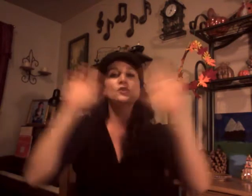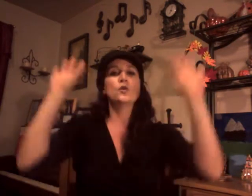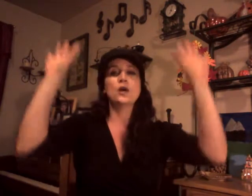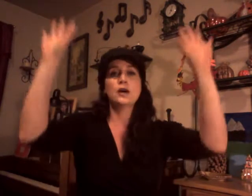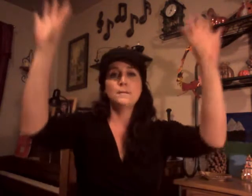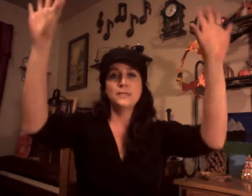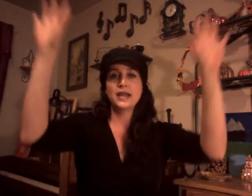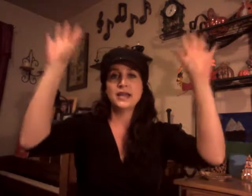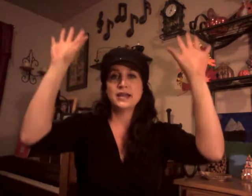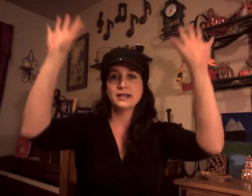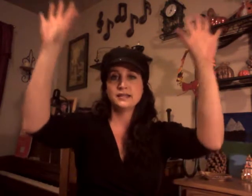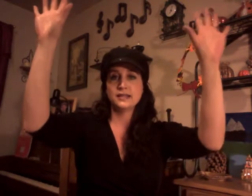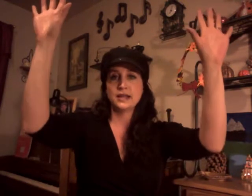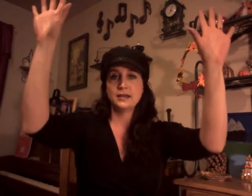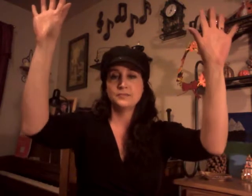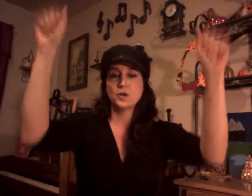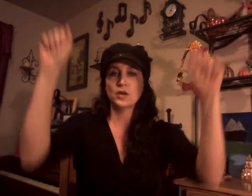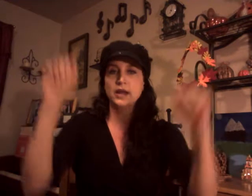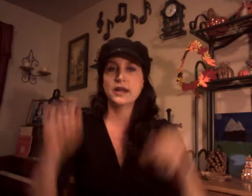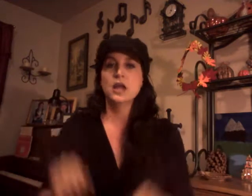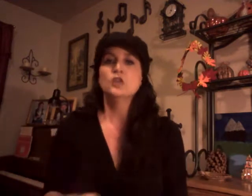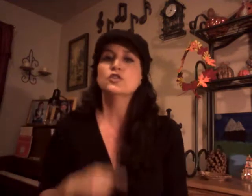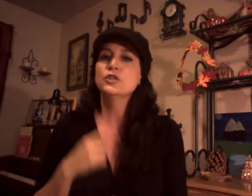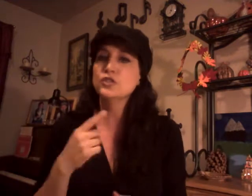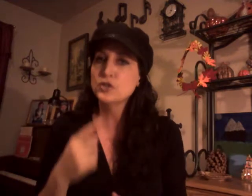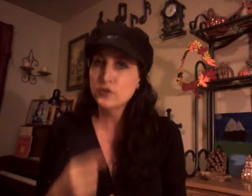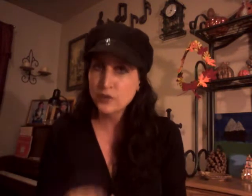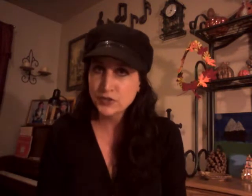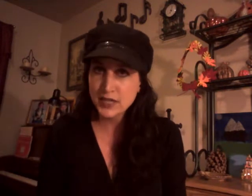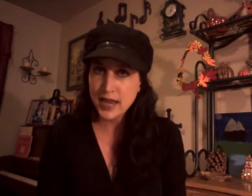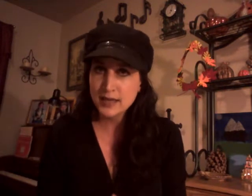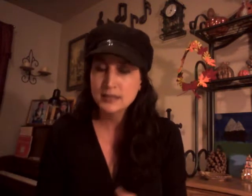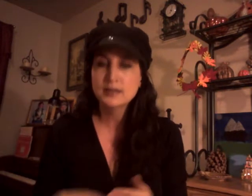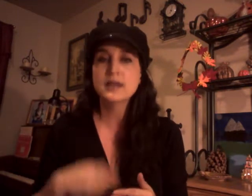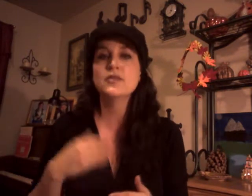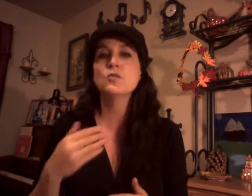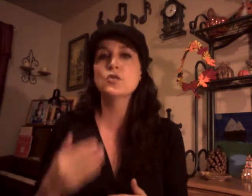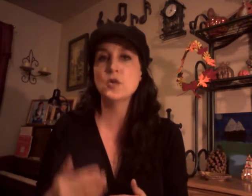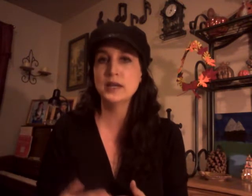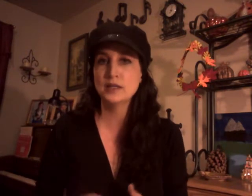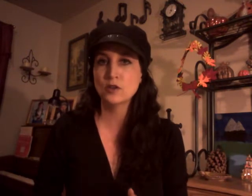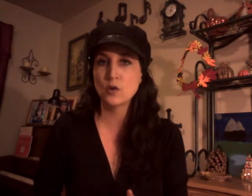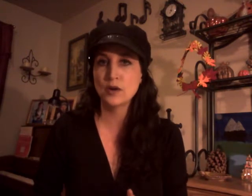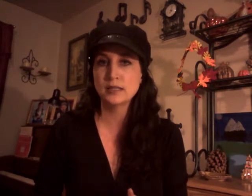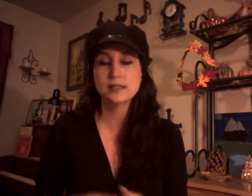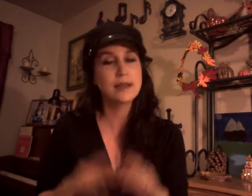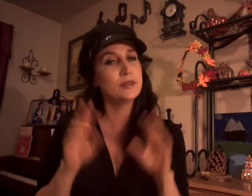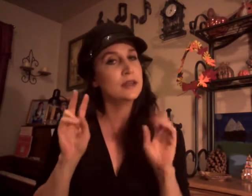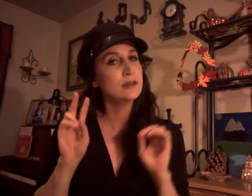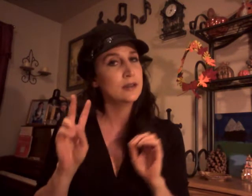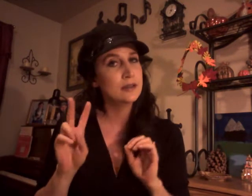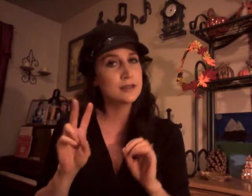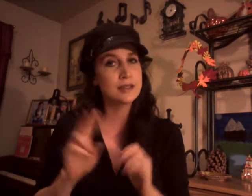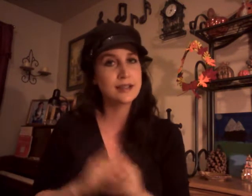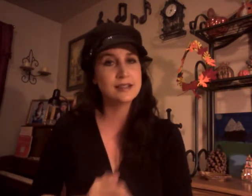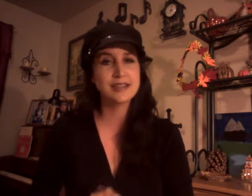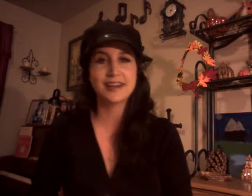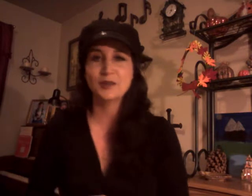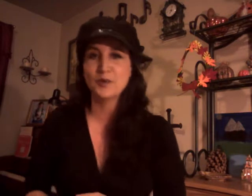so amazing. Okay, so let's do your verse again, and then we'll go into the chorus, and then the second signer will be